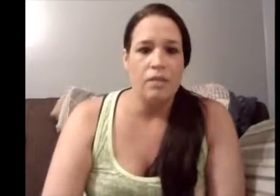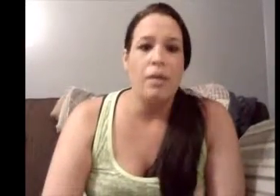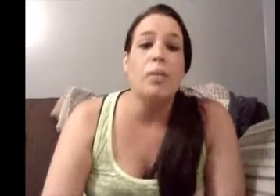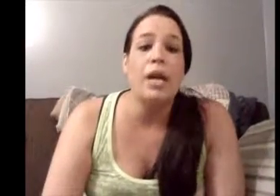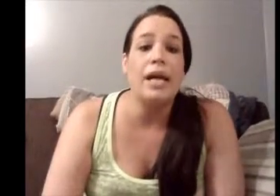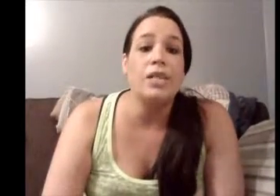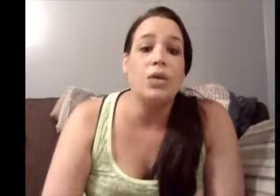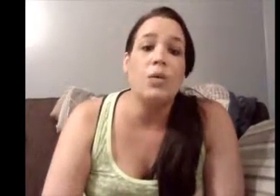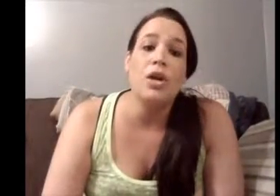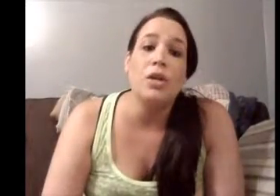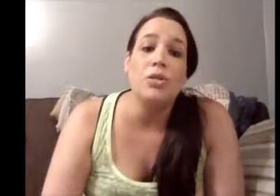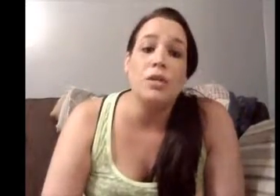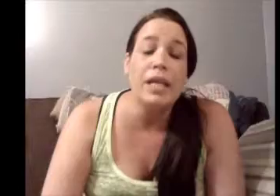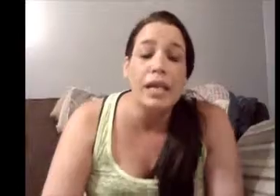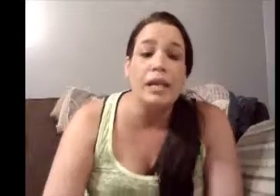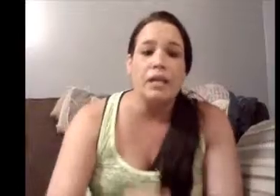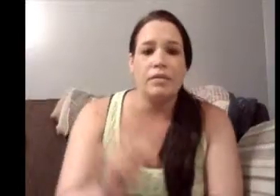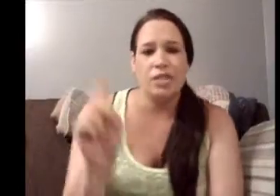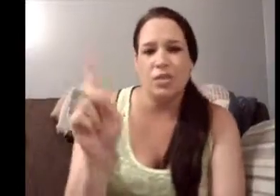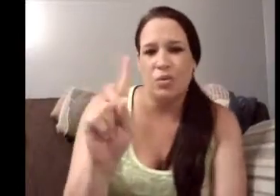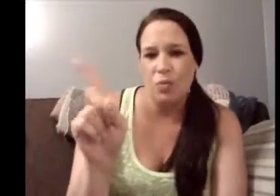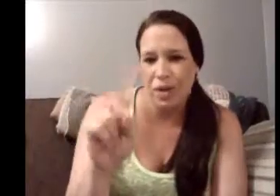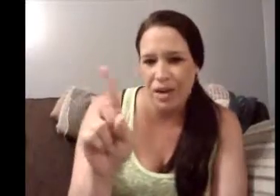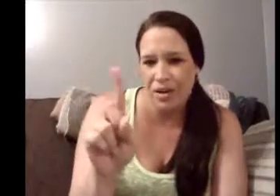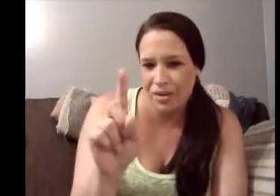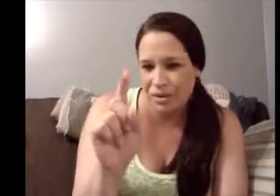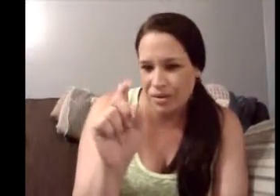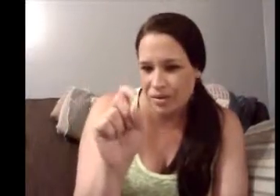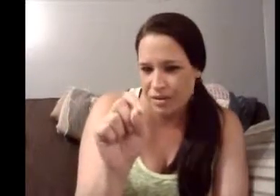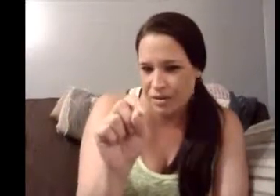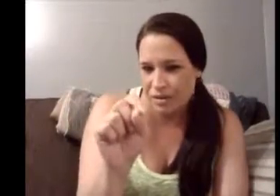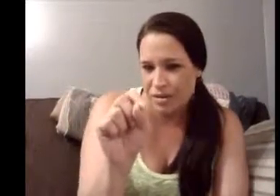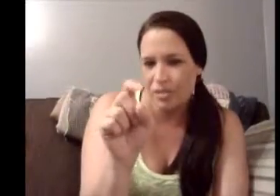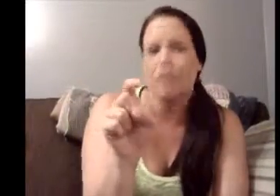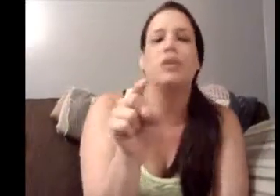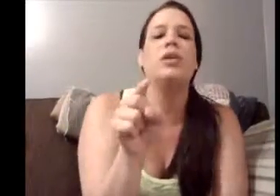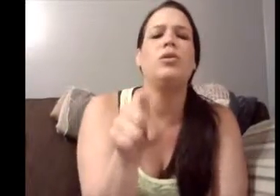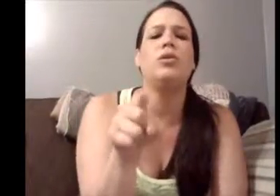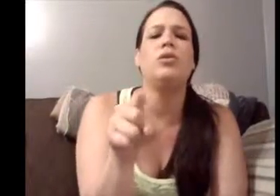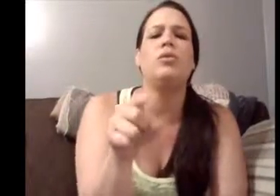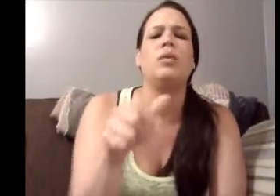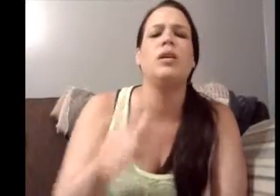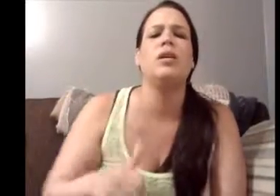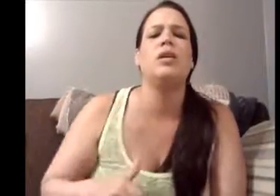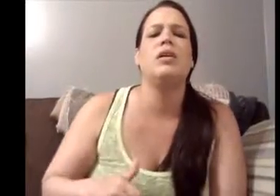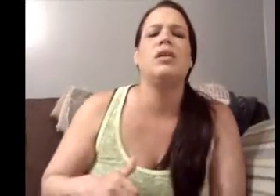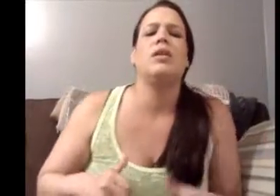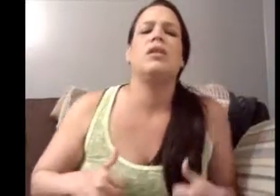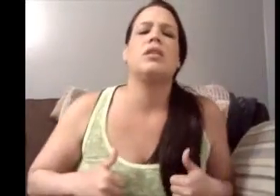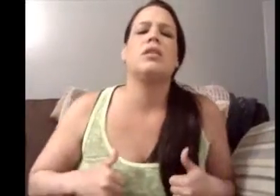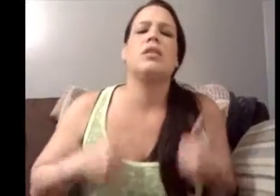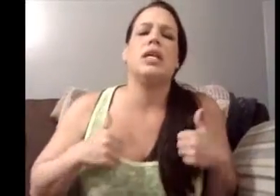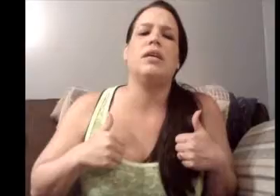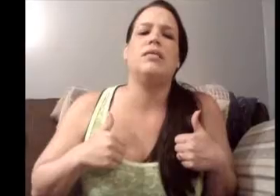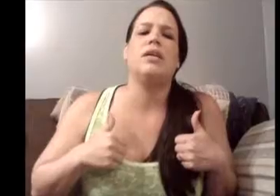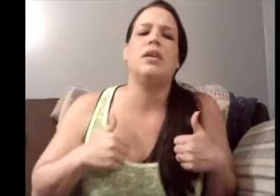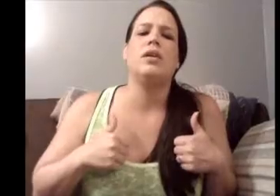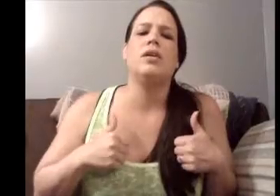I'm going to ask you, where do you live? Where do you live?